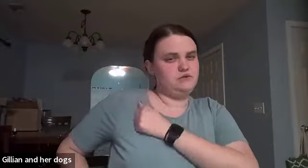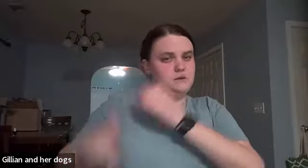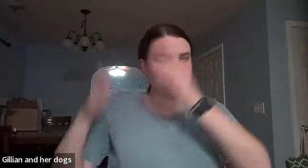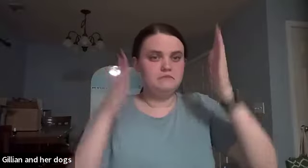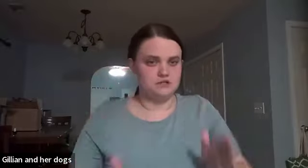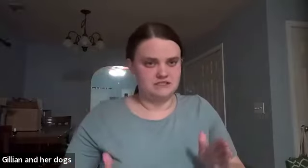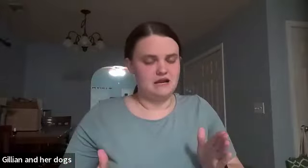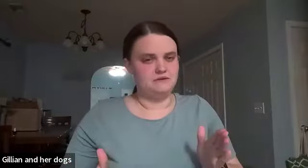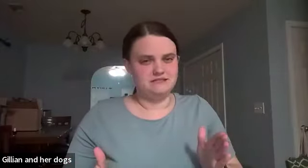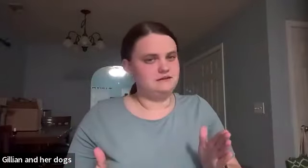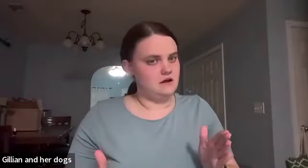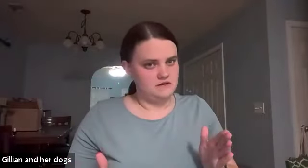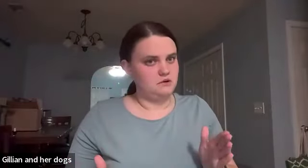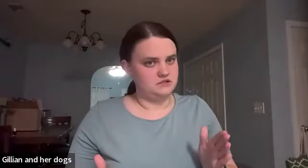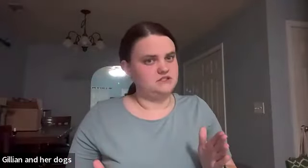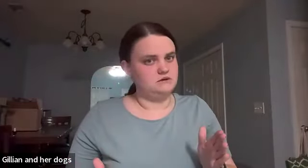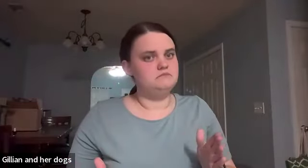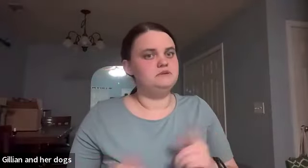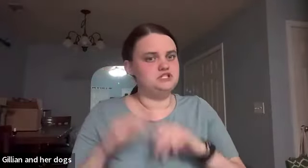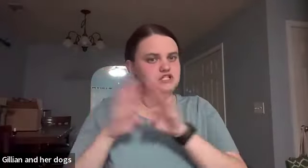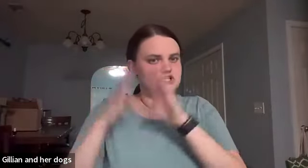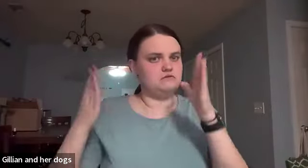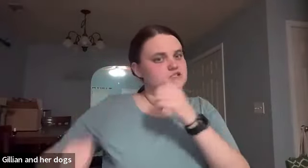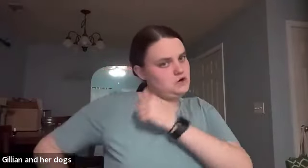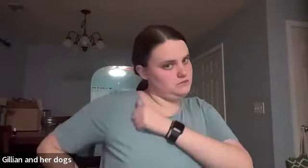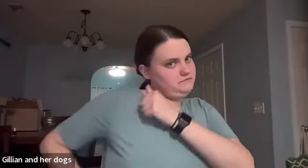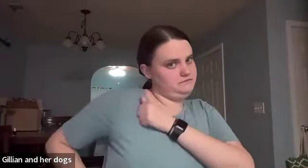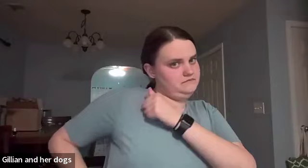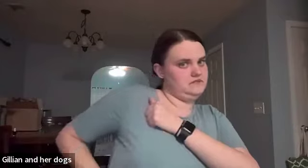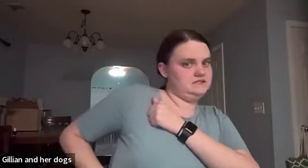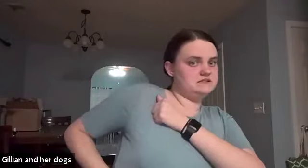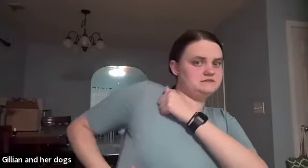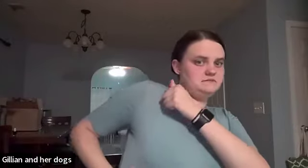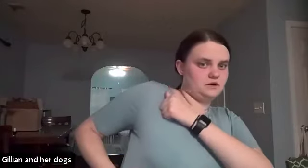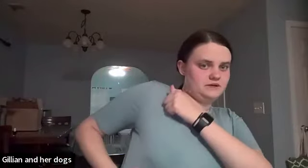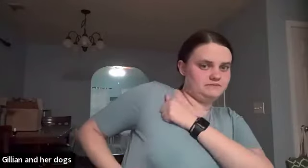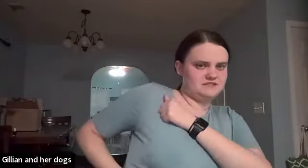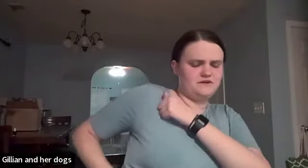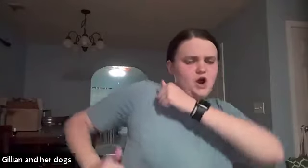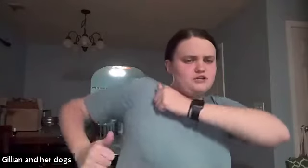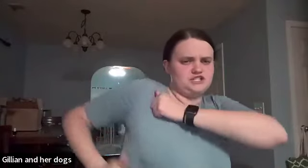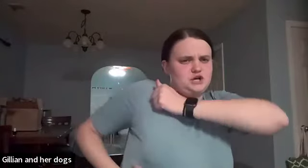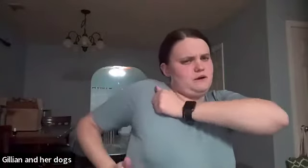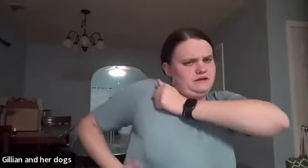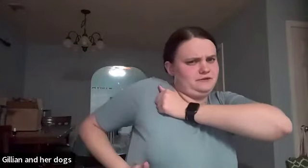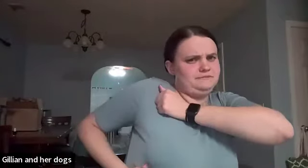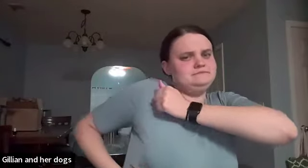do army person. I realized I did not add the person to it, but just the generalized army is this army. It's very hard to show it on here.